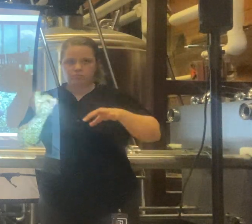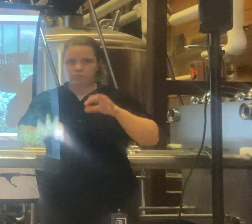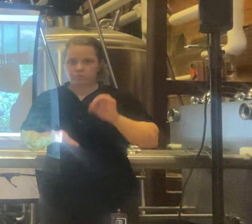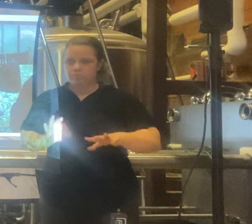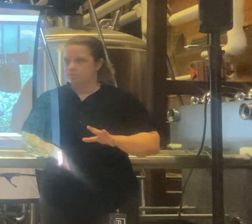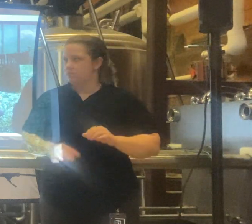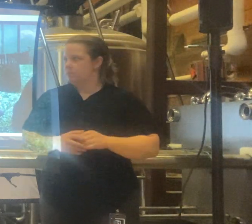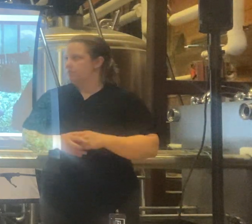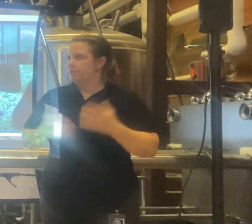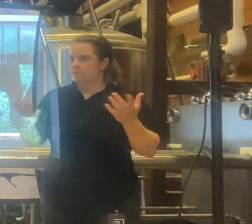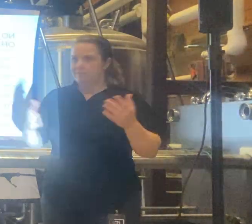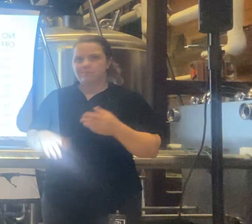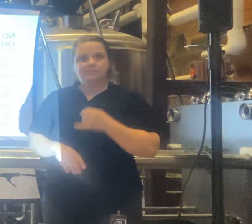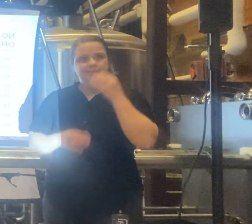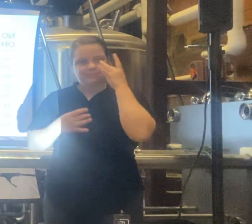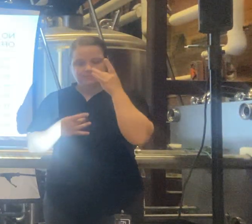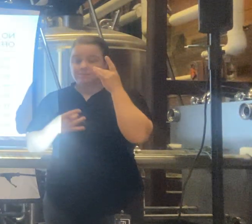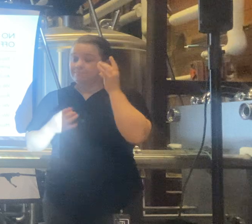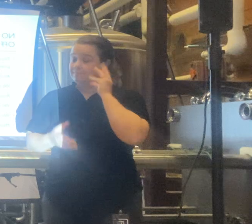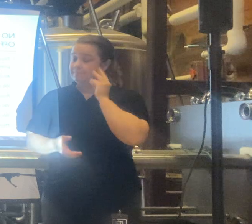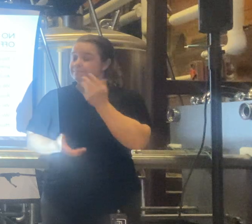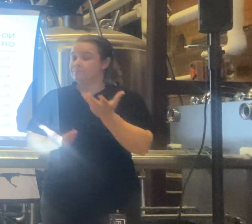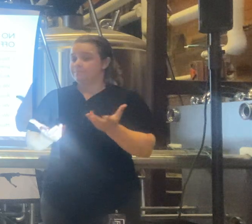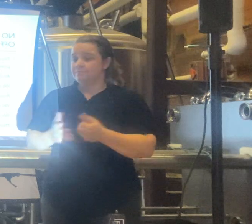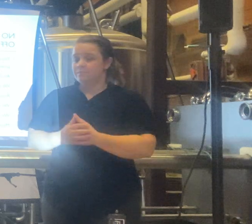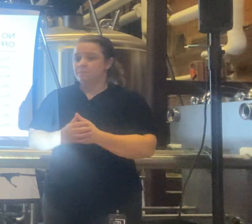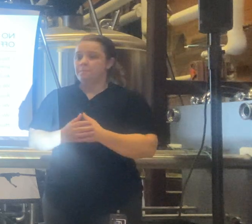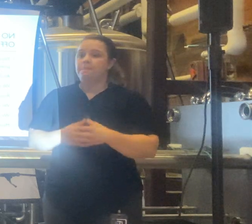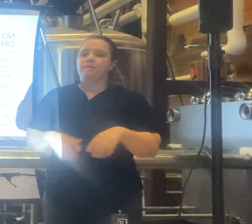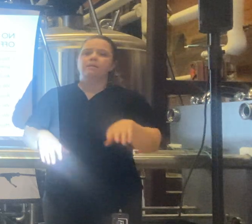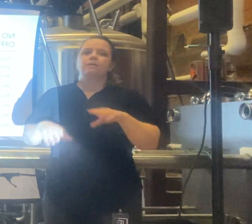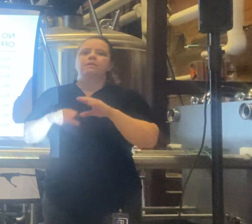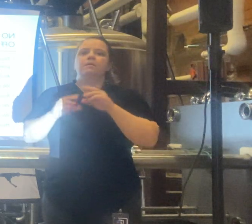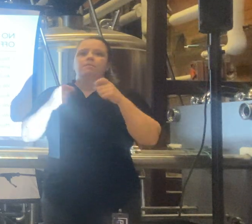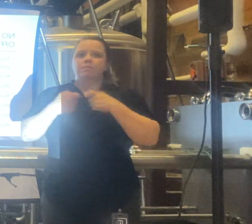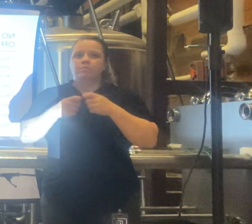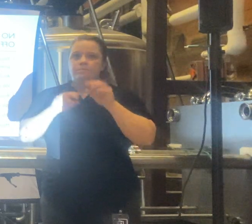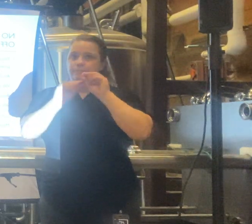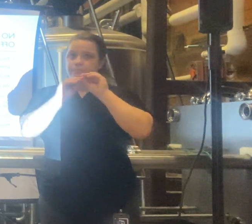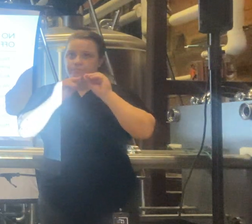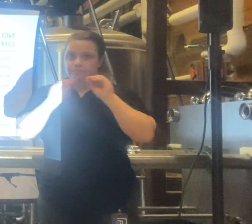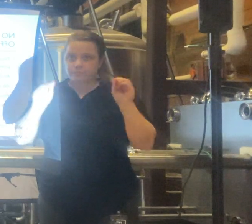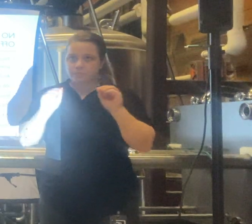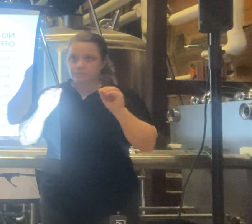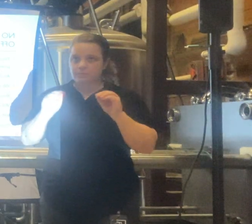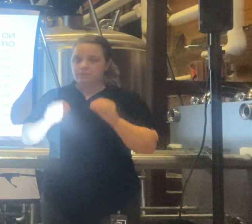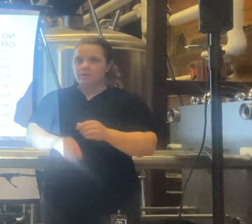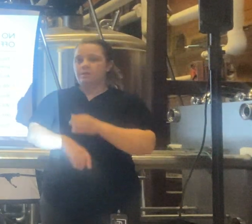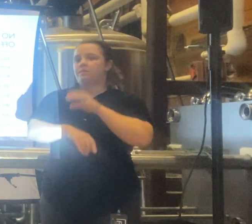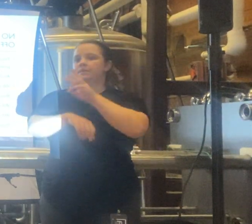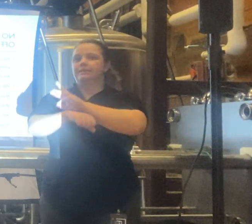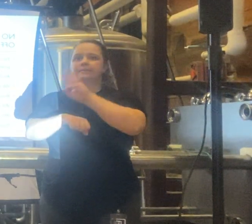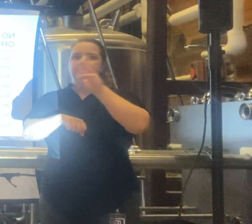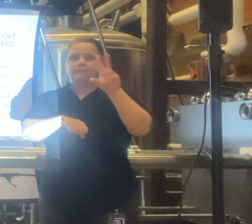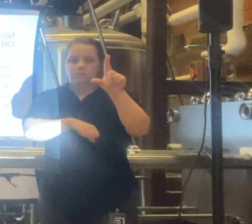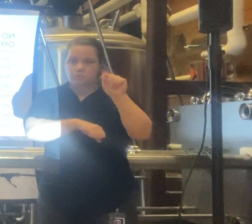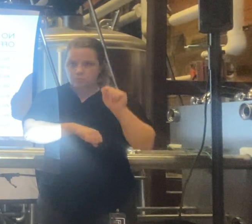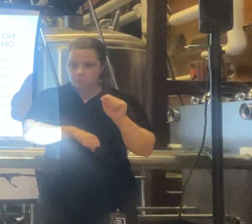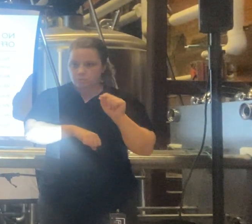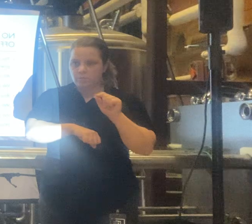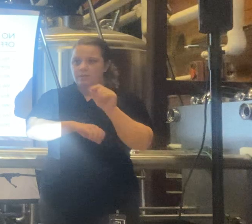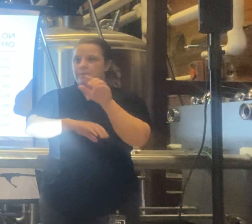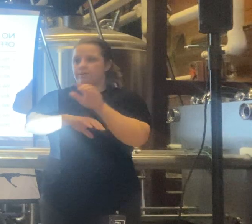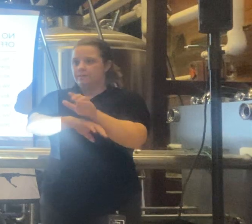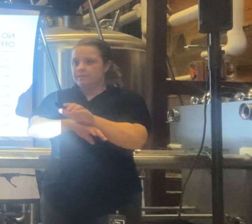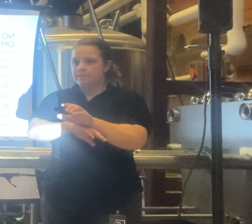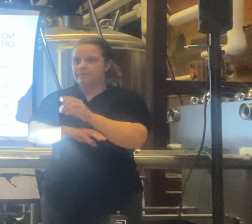quite the interesting experience. So we had no power at 6:20, and here comes the rain. 6:22, I think, is when it hit